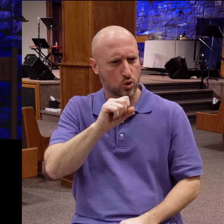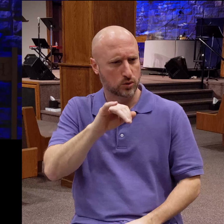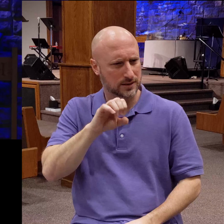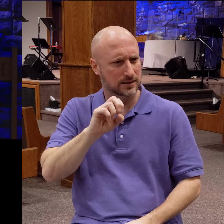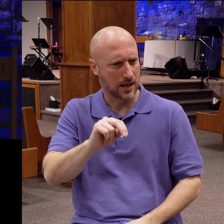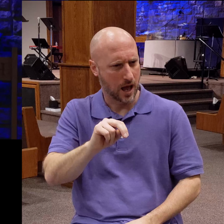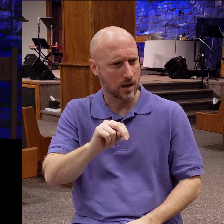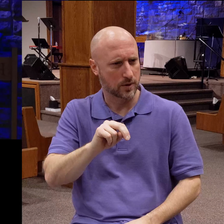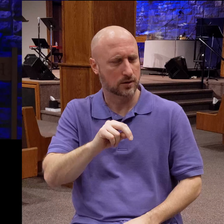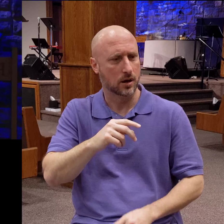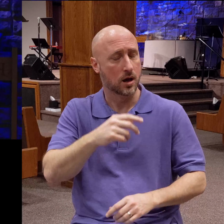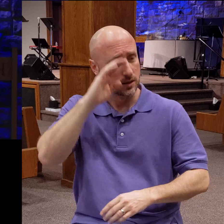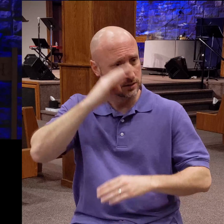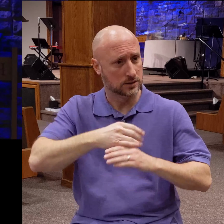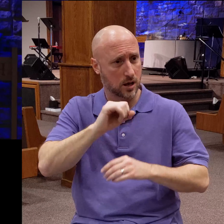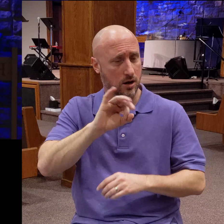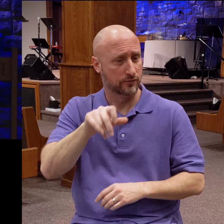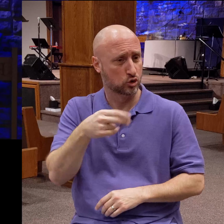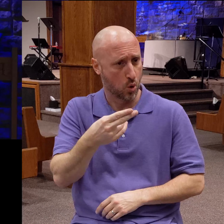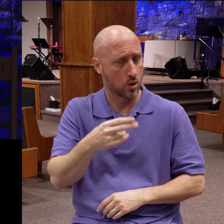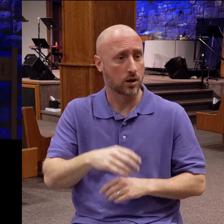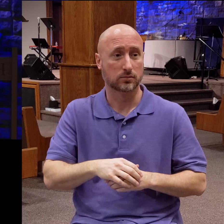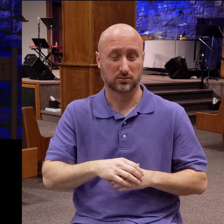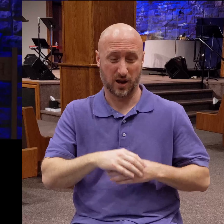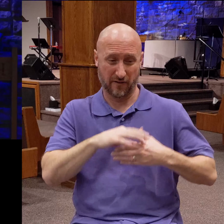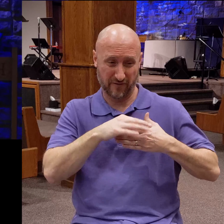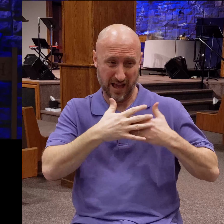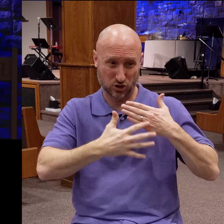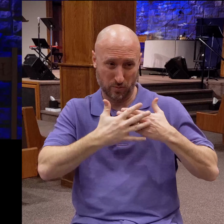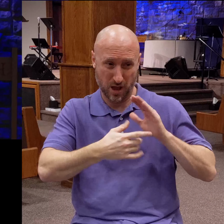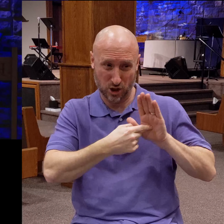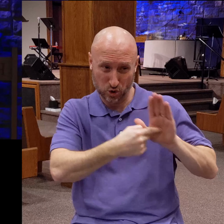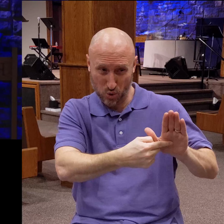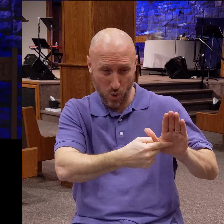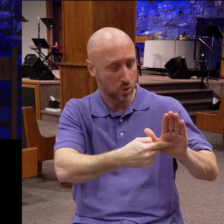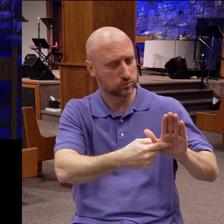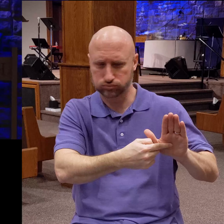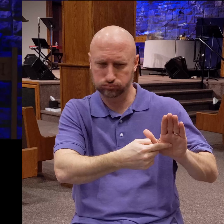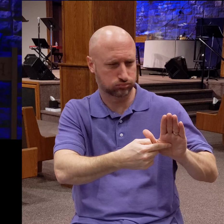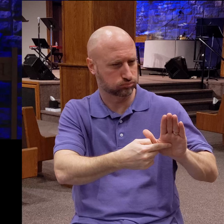Barjona, flesh and blood has not revealed this to you.